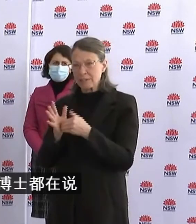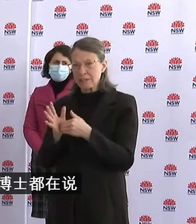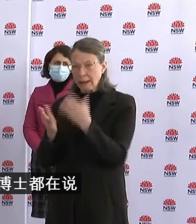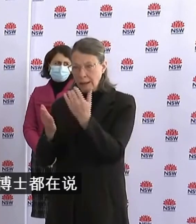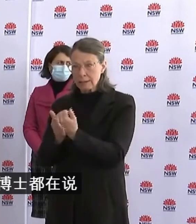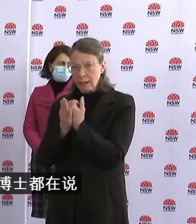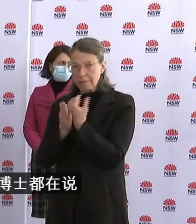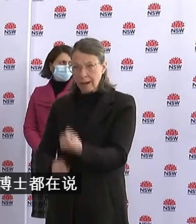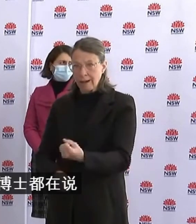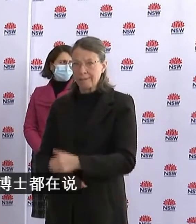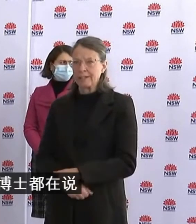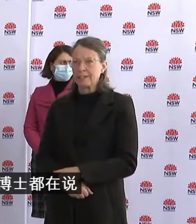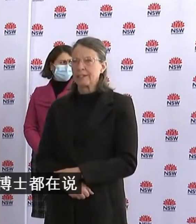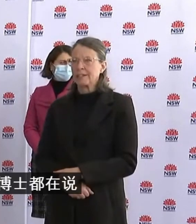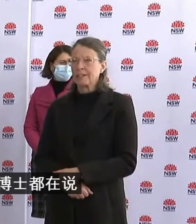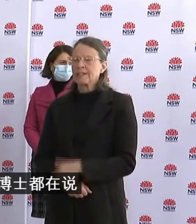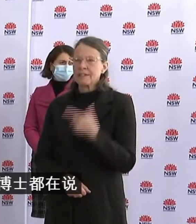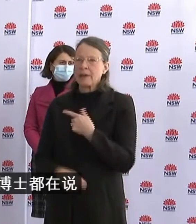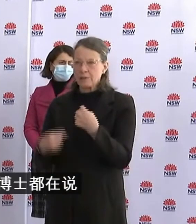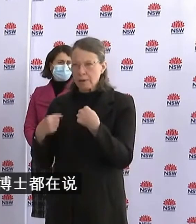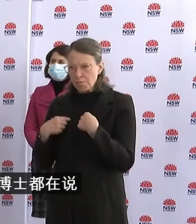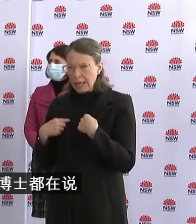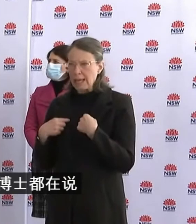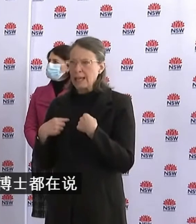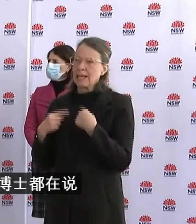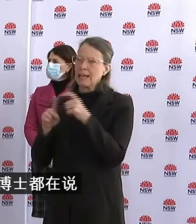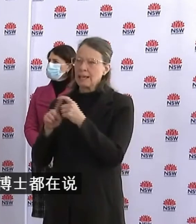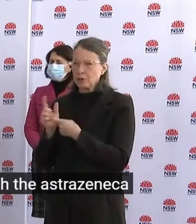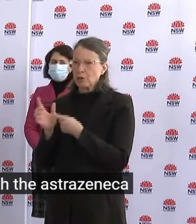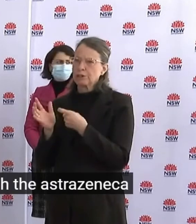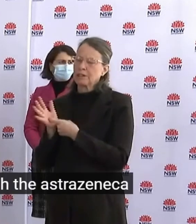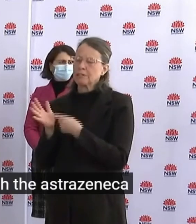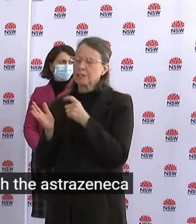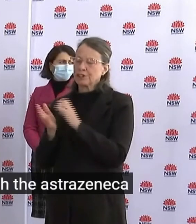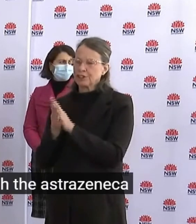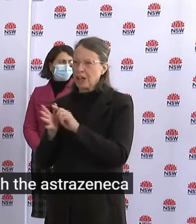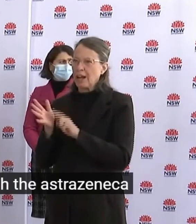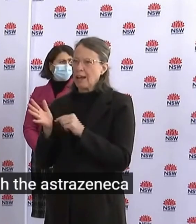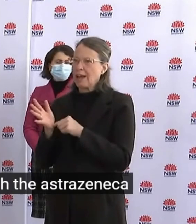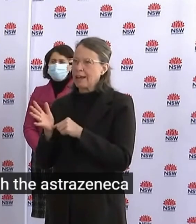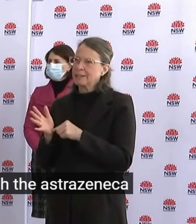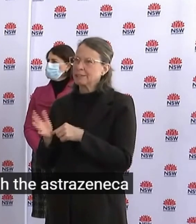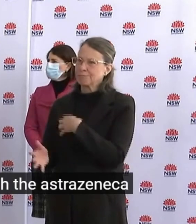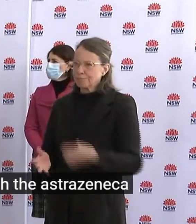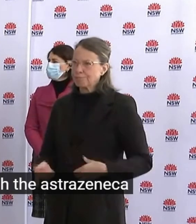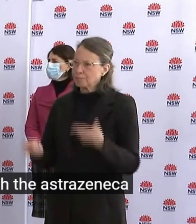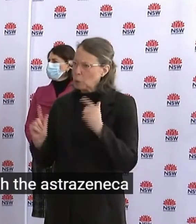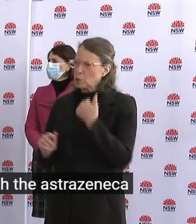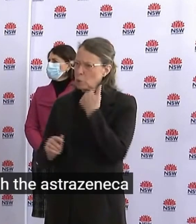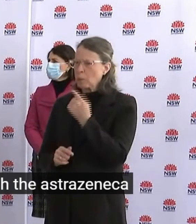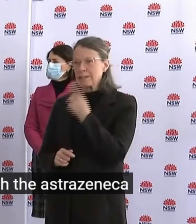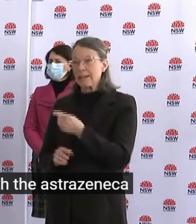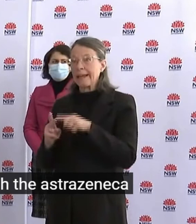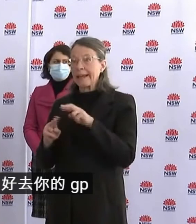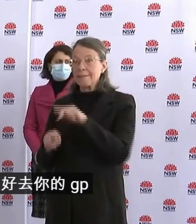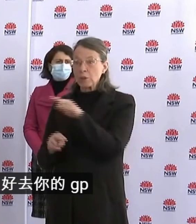that's why the Premier and I and Dr Chant and Dr McAnulty are all saying, if you're over 40, you can have the